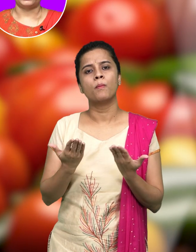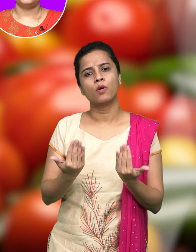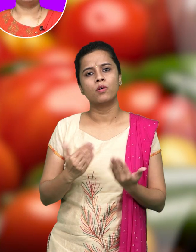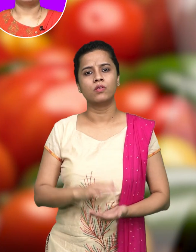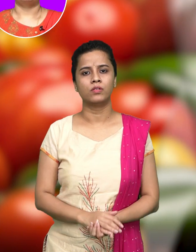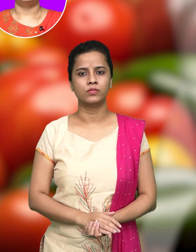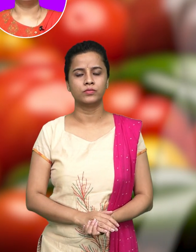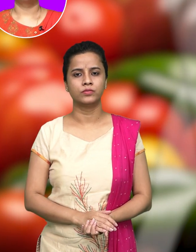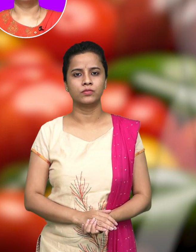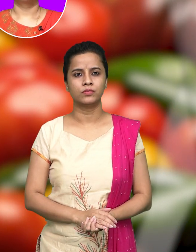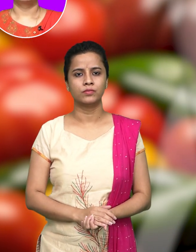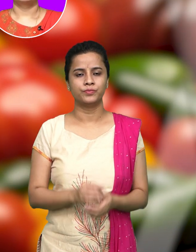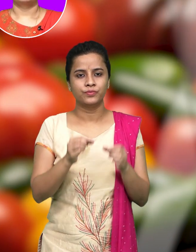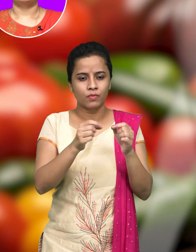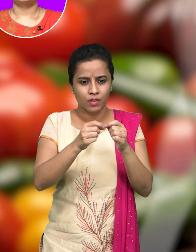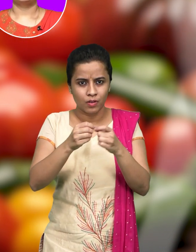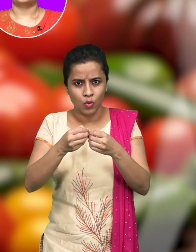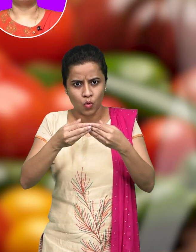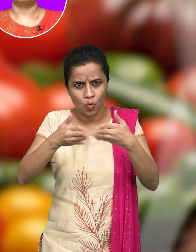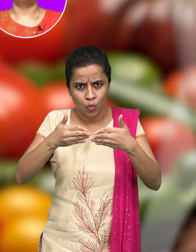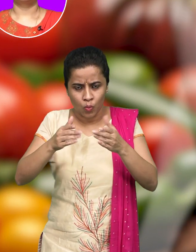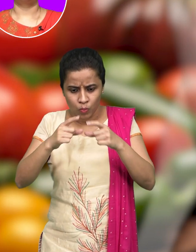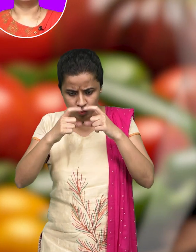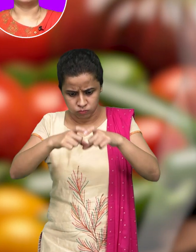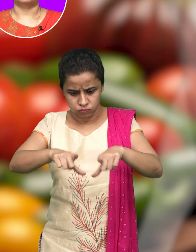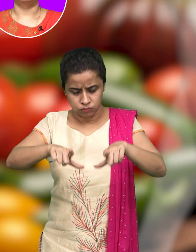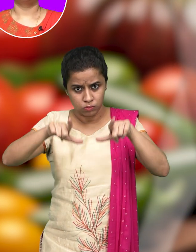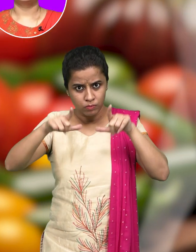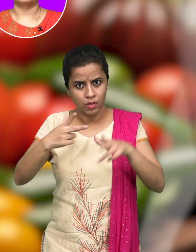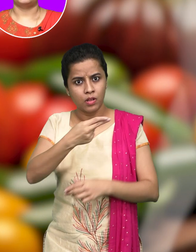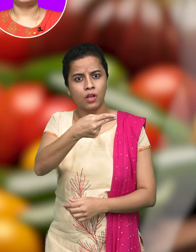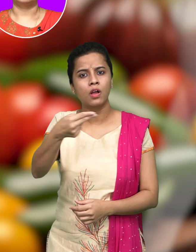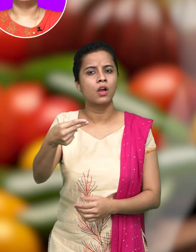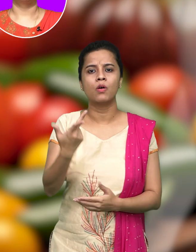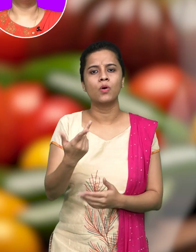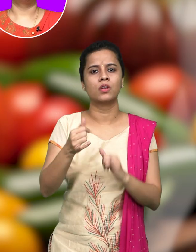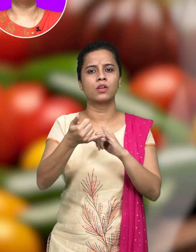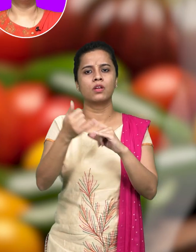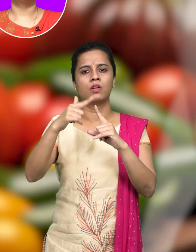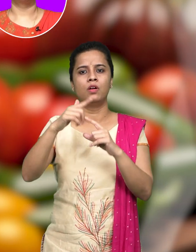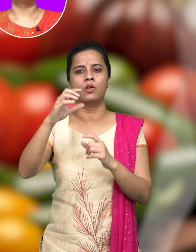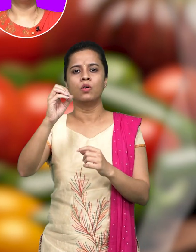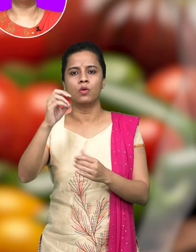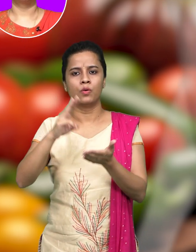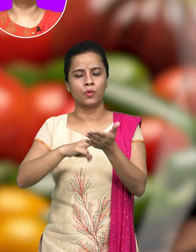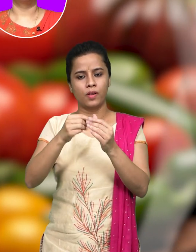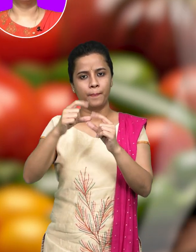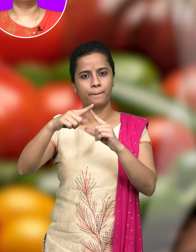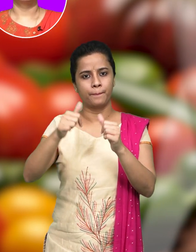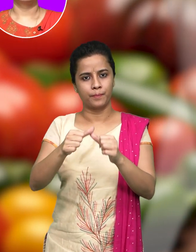The minute openings which you have observed are called stomata.